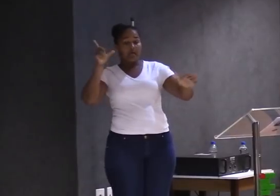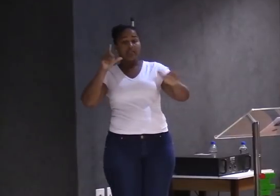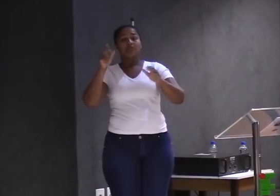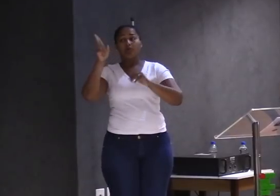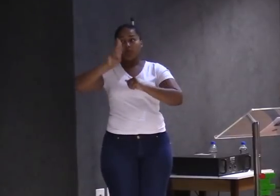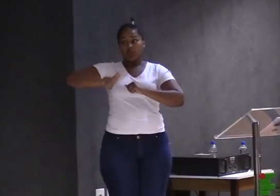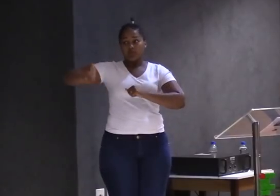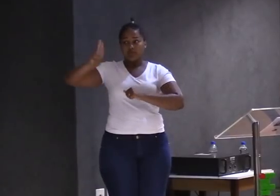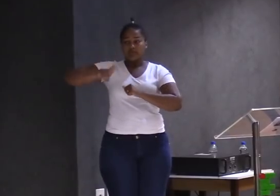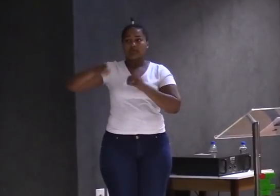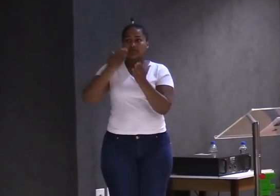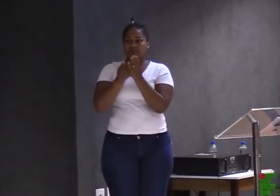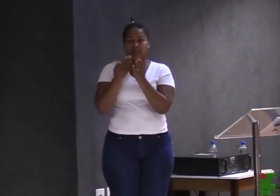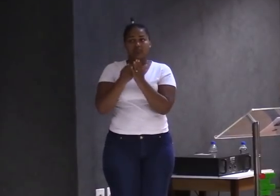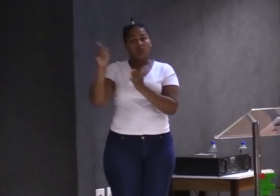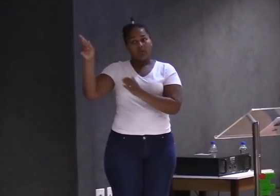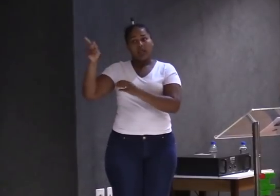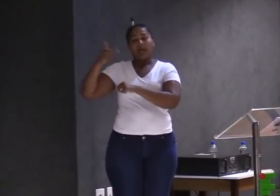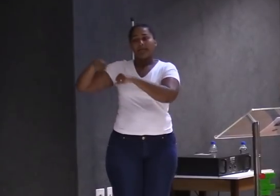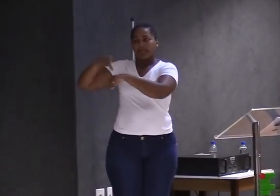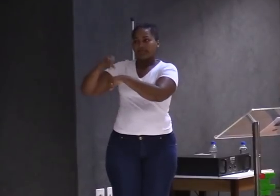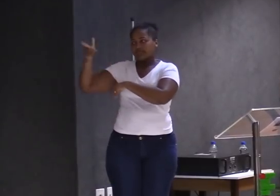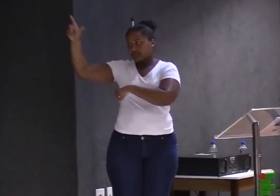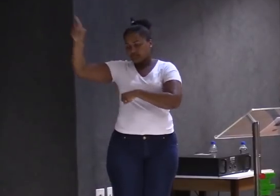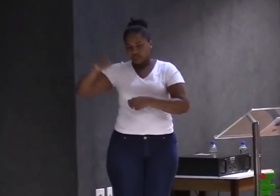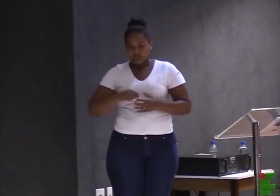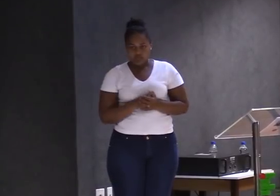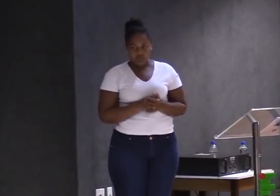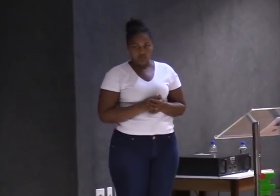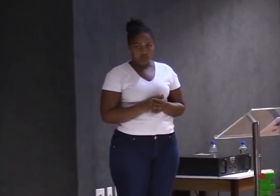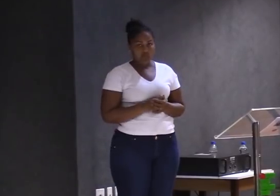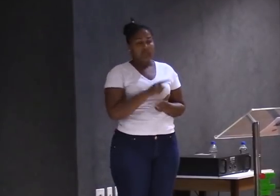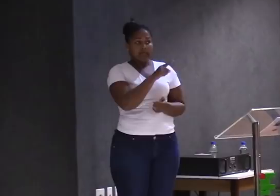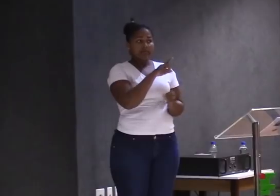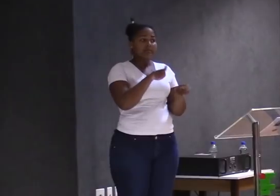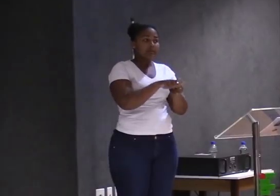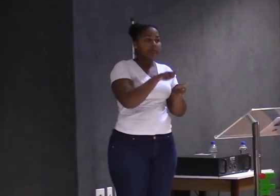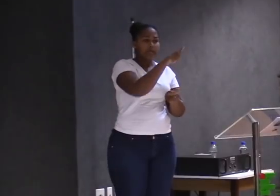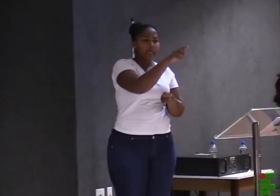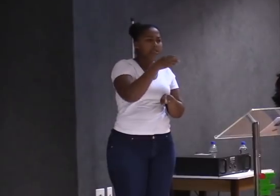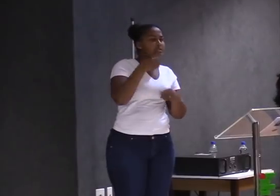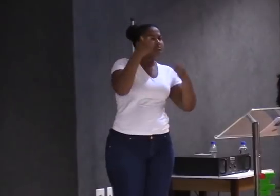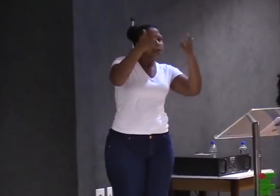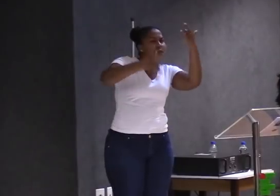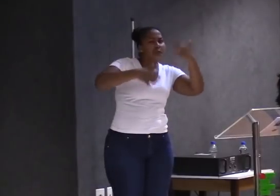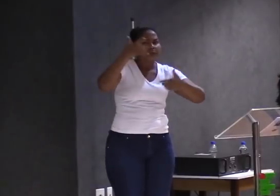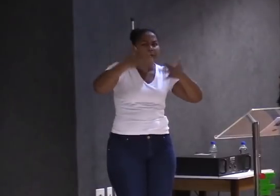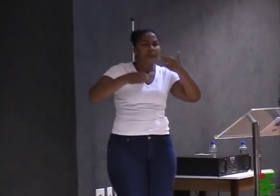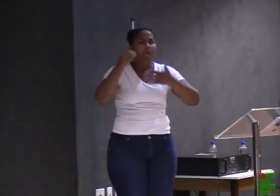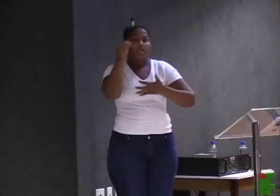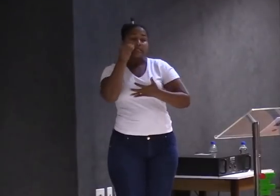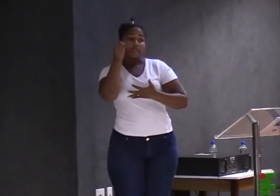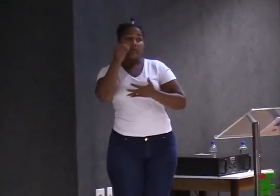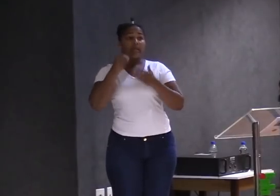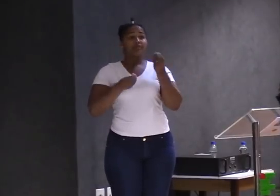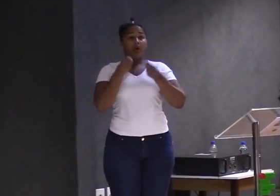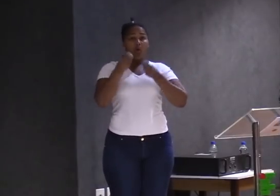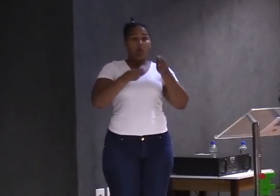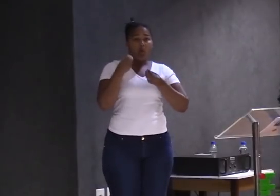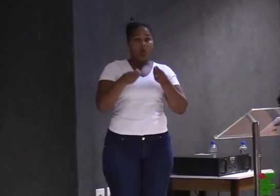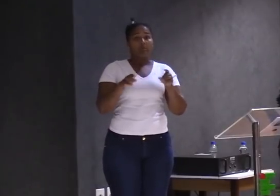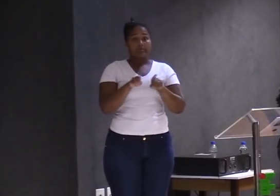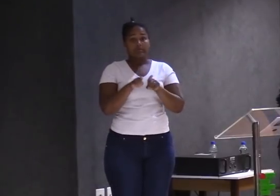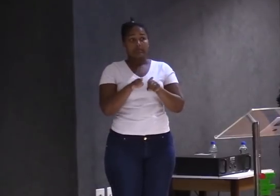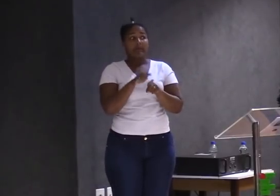eles estarem aqui compartilhando e refletindo sobre a experiência deles, né? E é importante esse